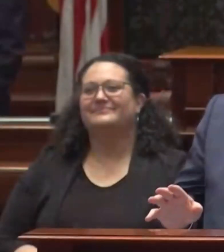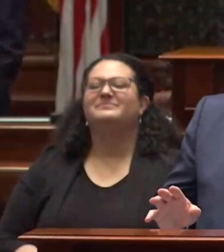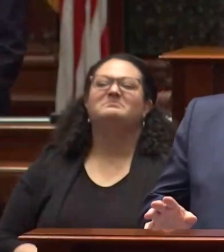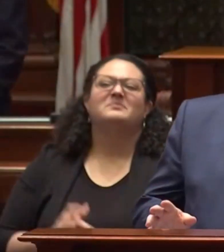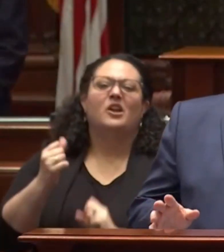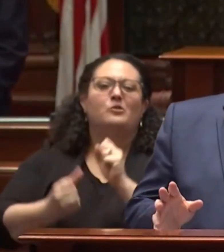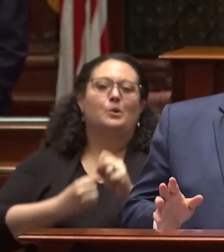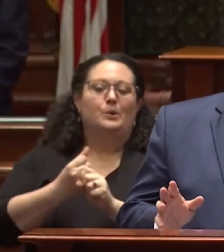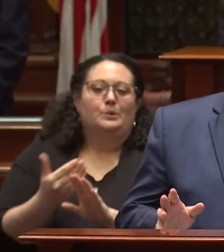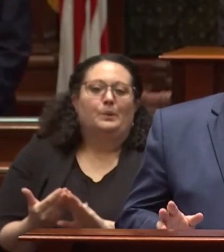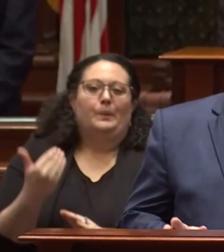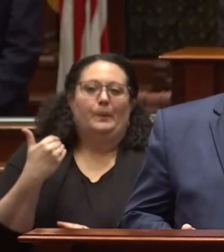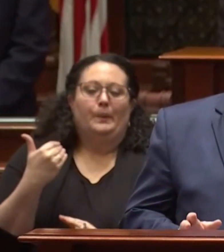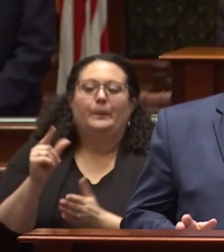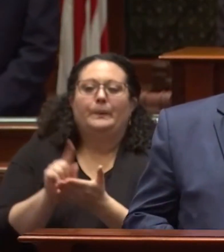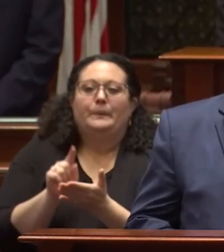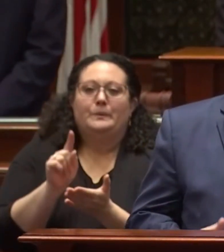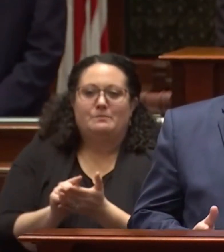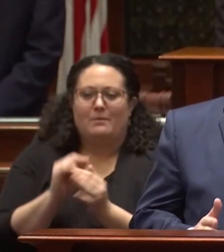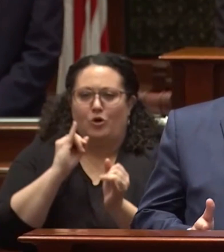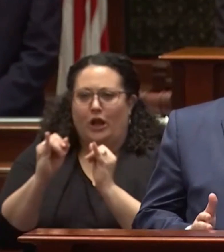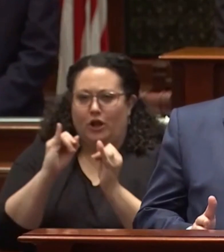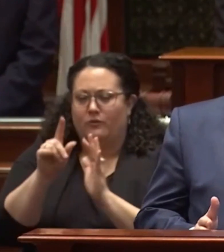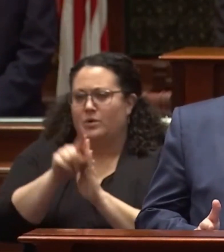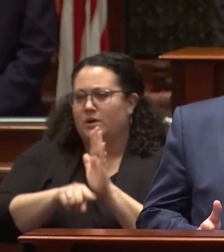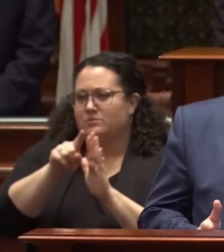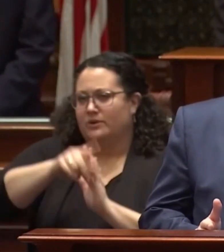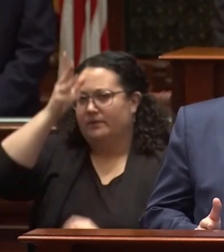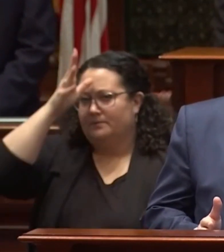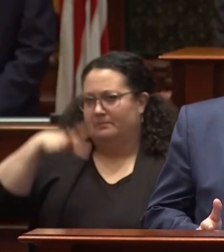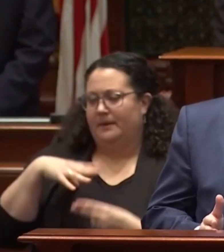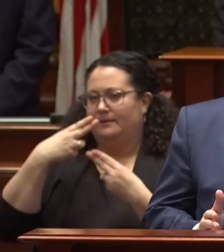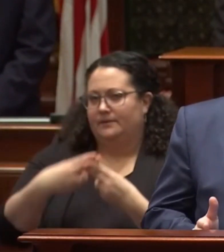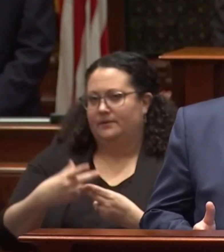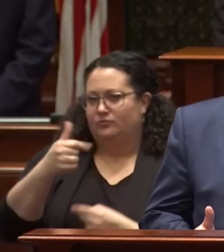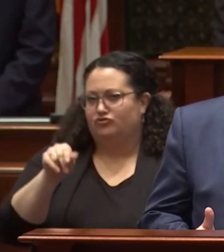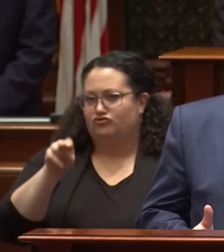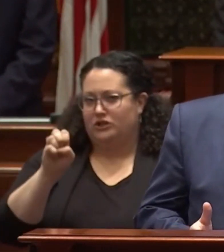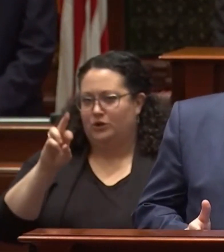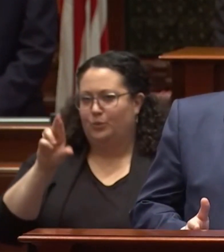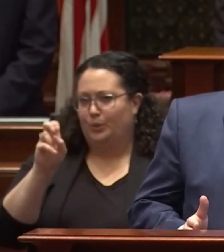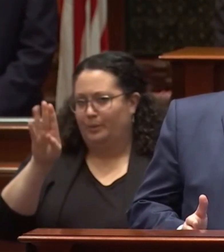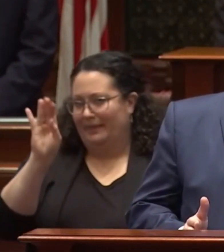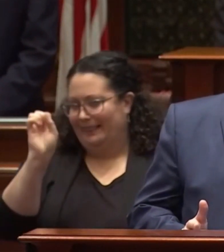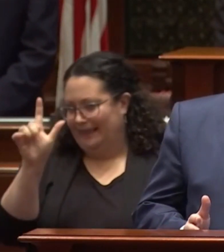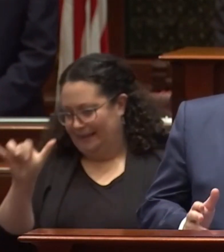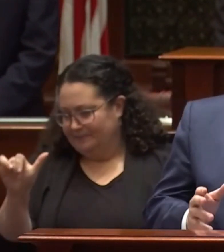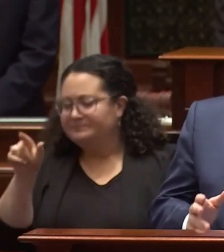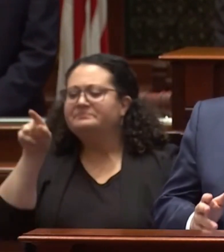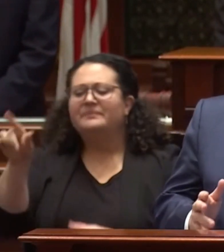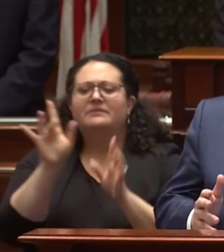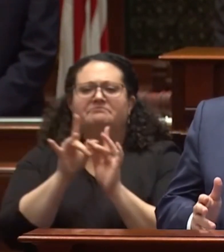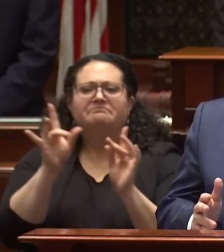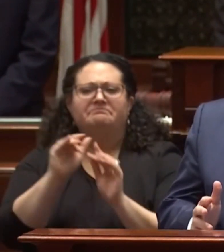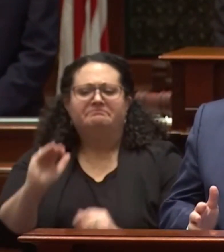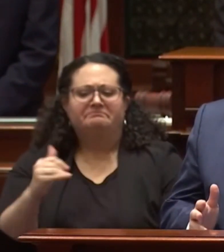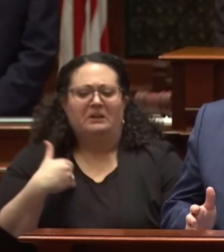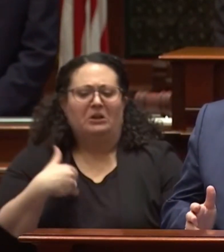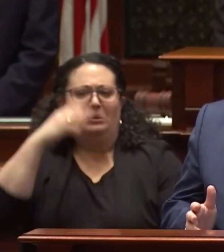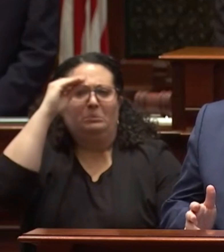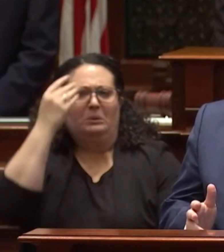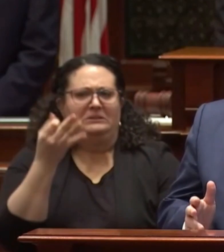A few years ago, a newspaper interviewed a Springfield man named Gene Rubley, who noted that as a young boy